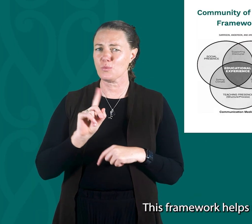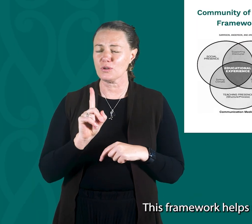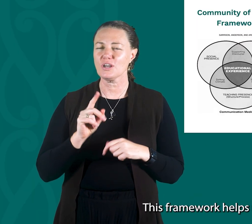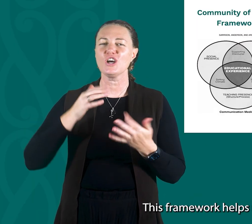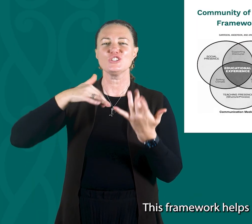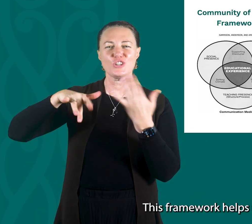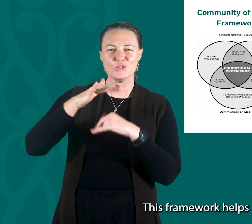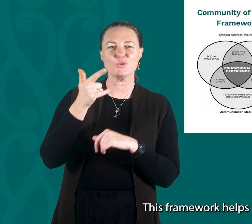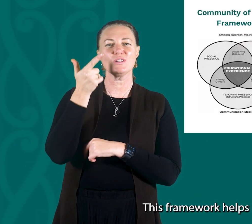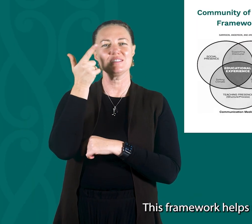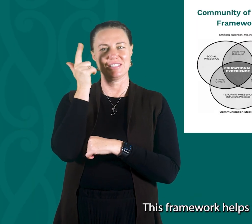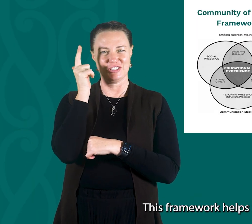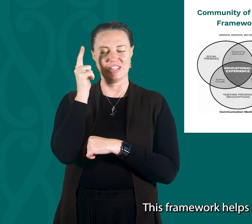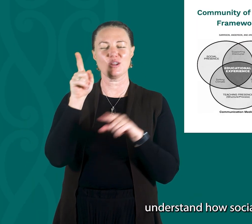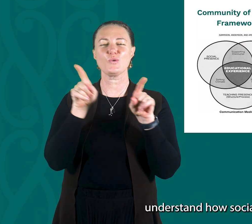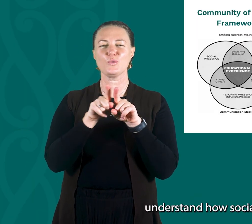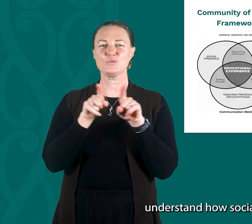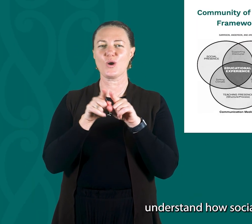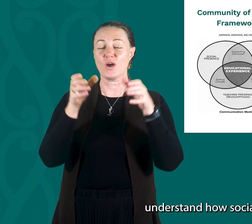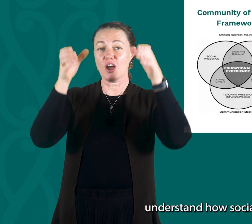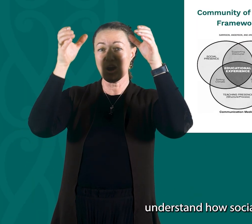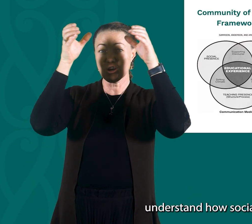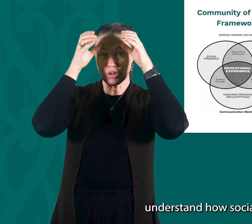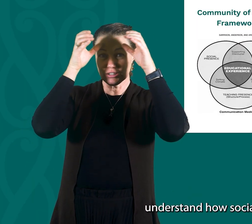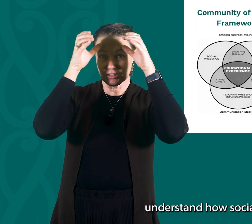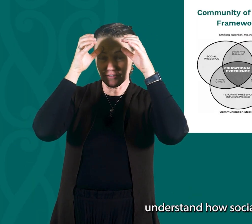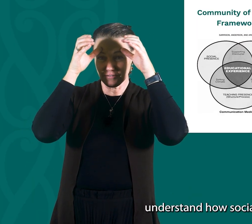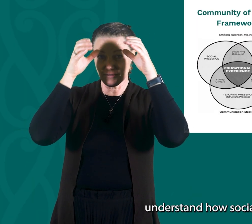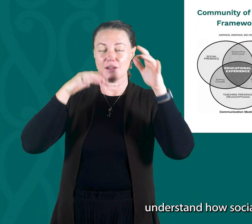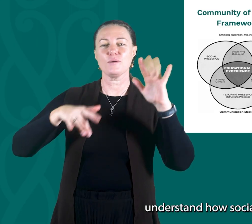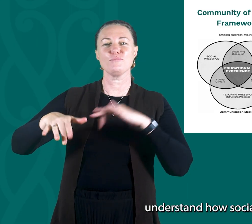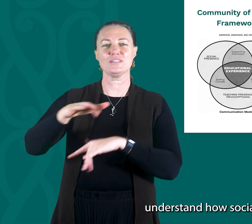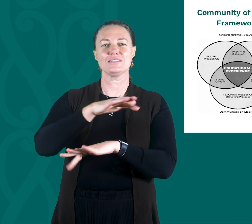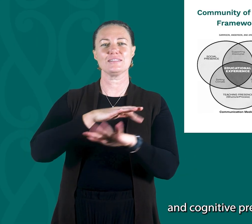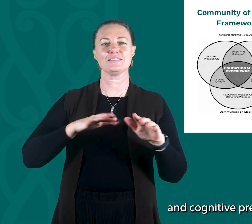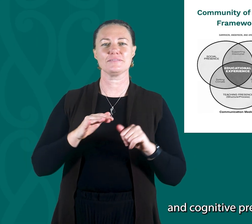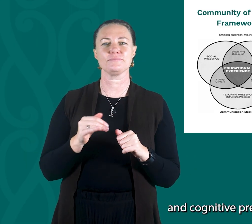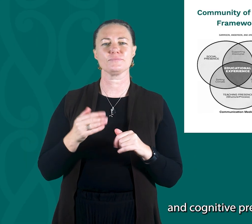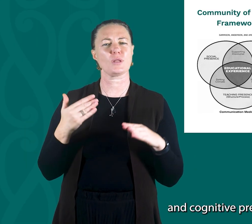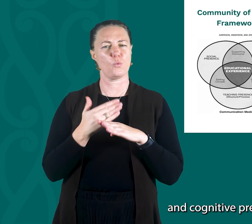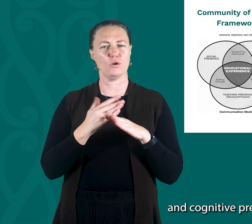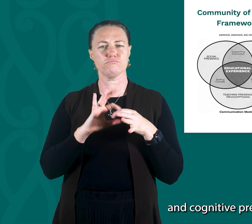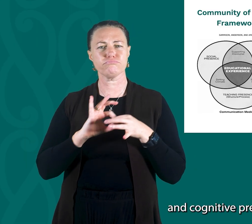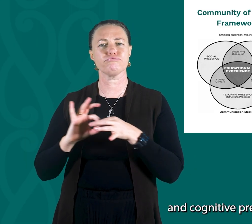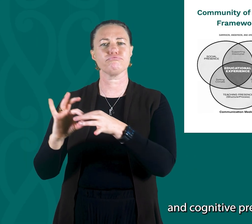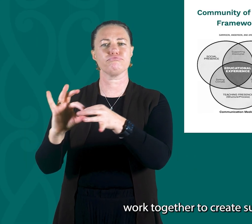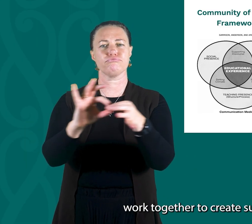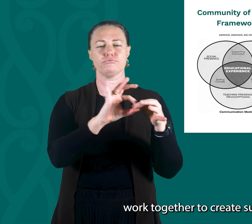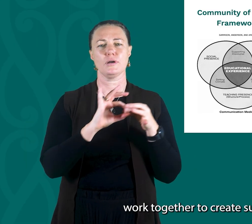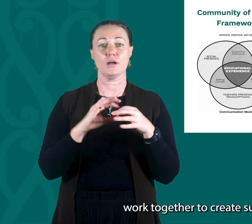This framework helps researchers understand how social, teaching, and cognitive presence work